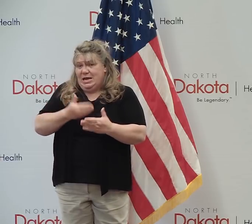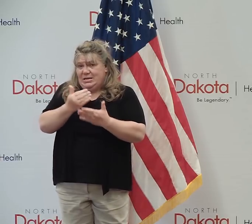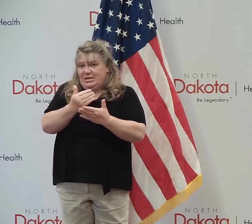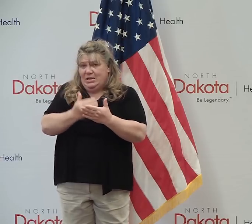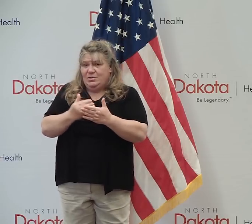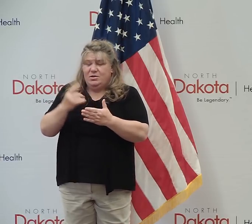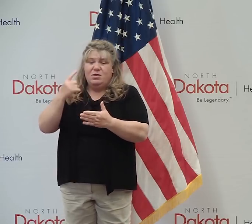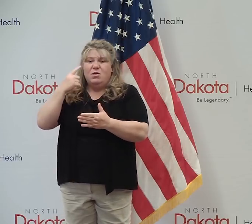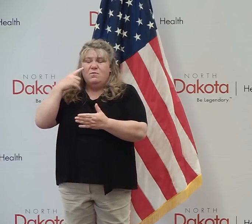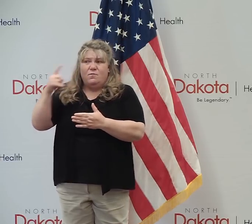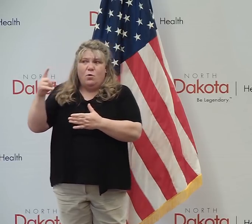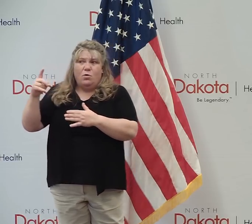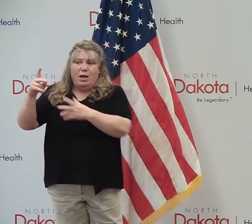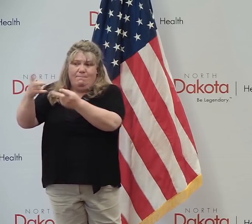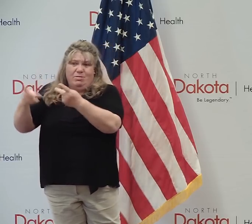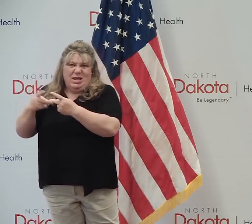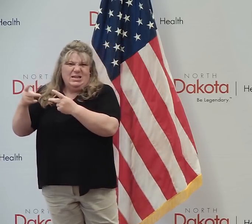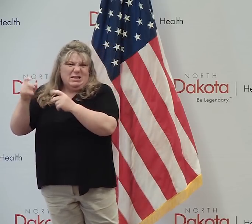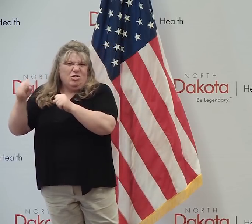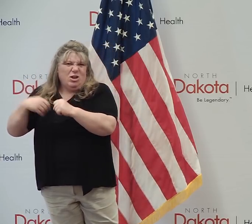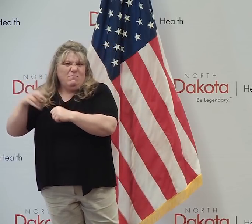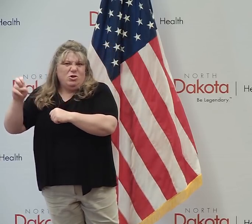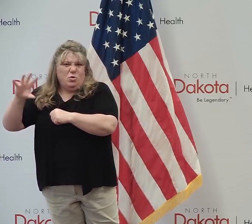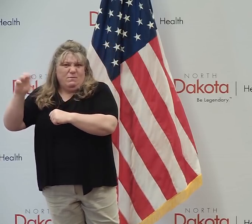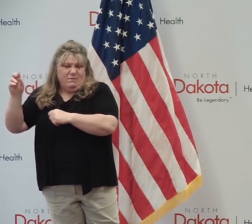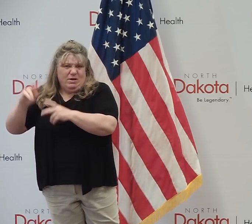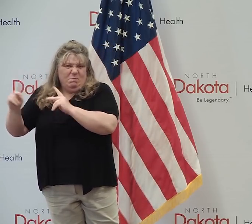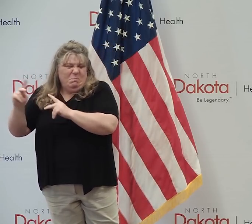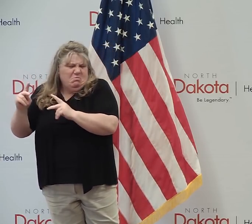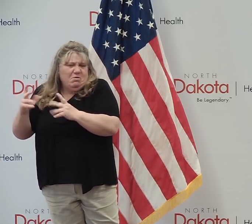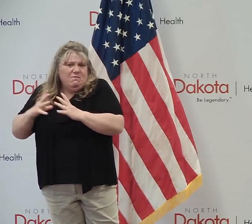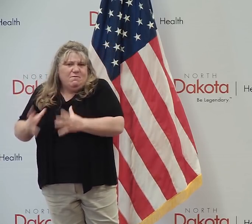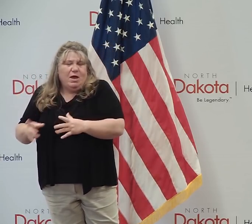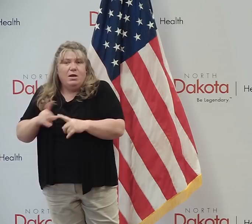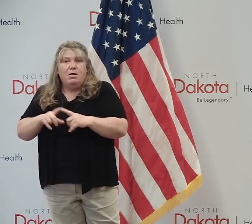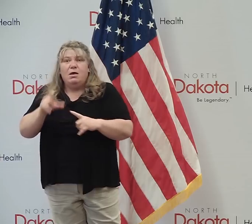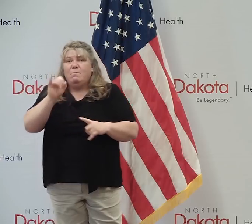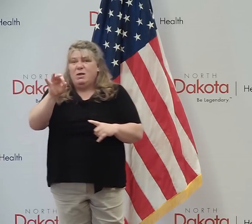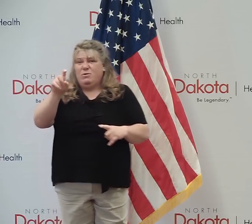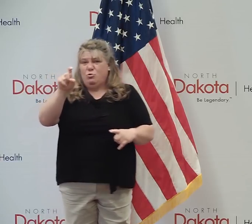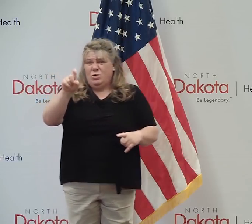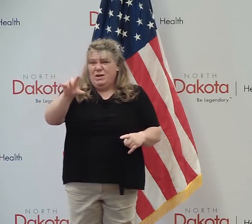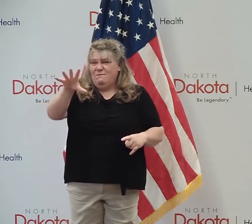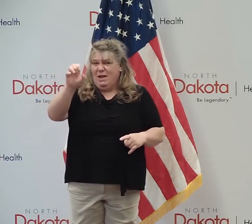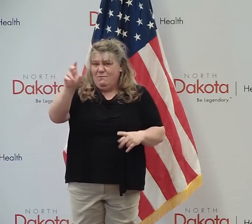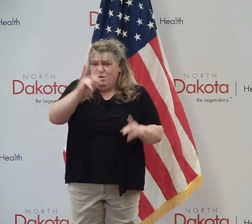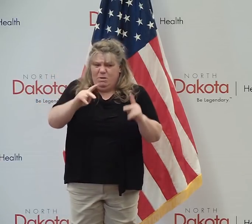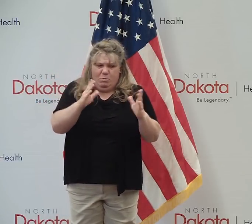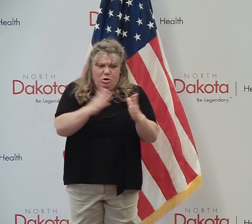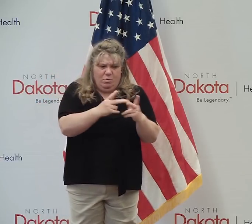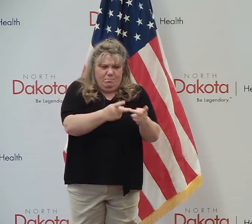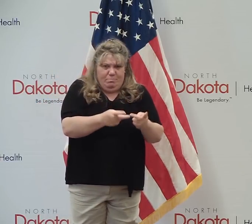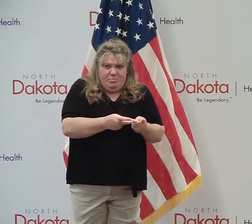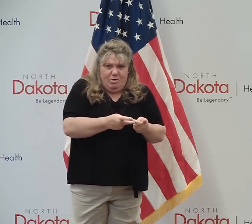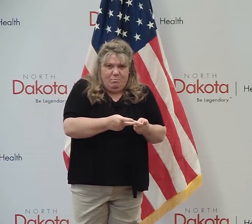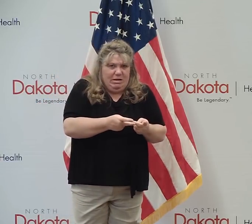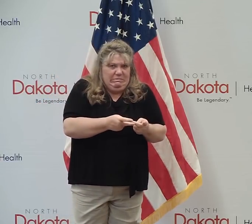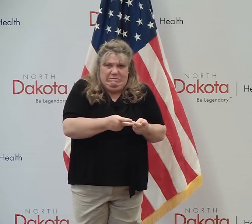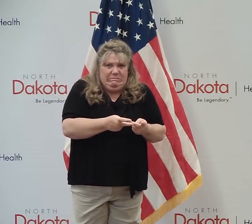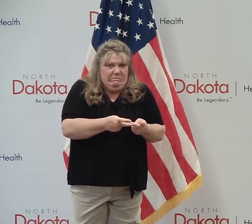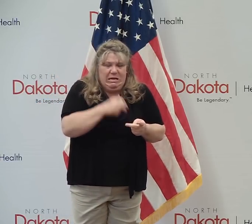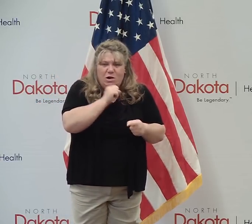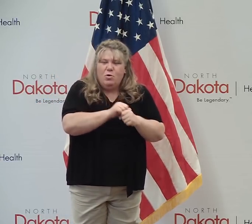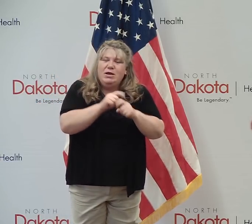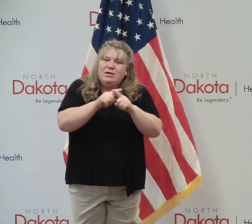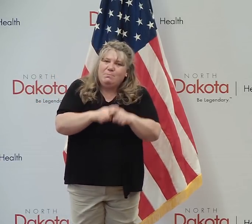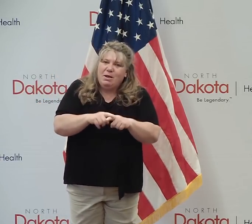250 people, you're going to be just fine. But if you're trying to get 500 people into a small space, then it may not work. So again, it depends on the wedding